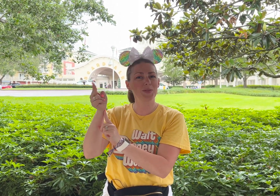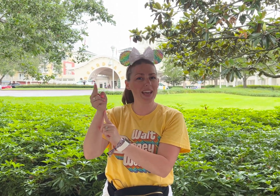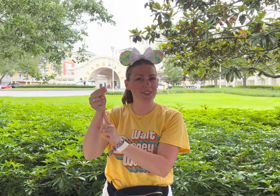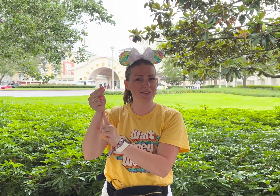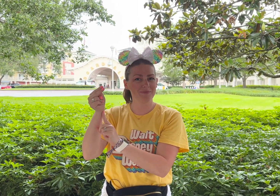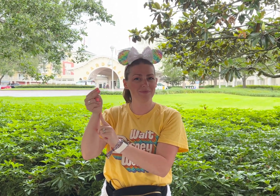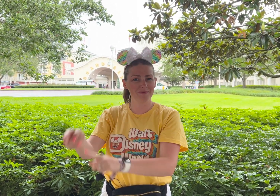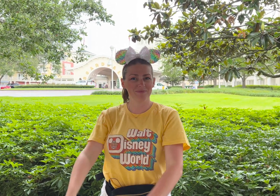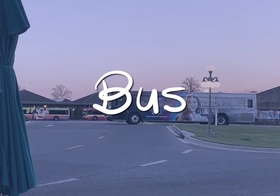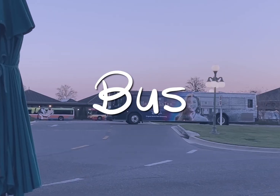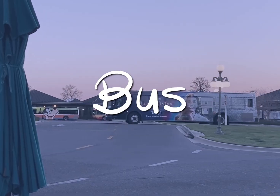Hotel.